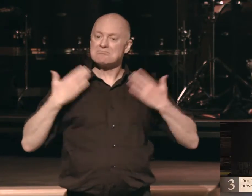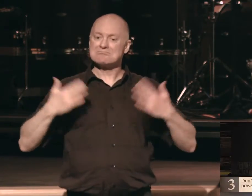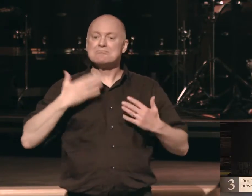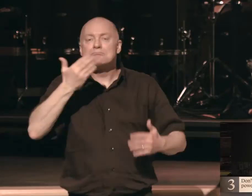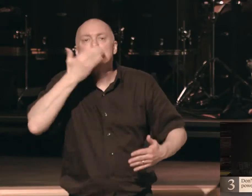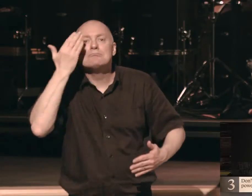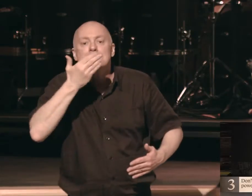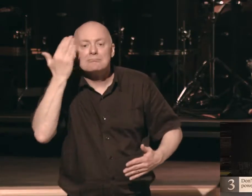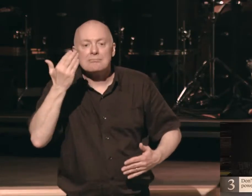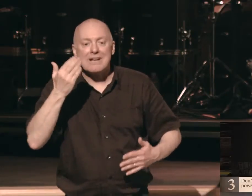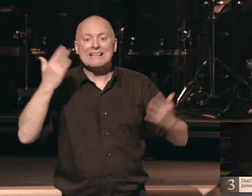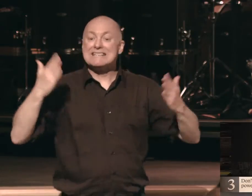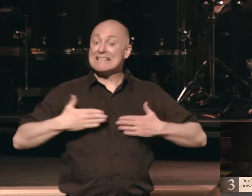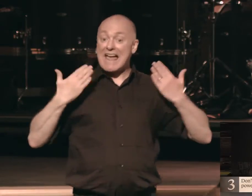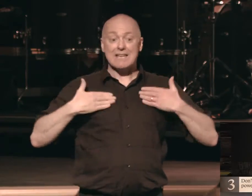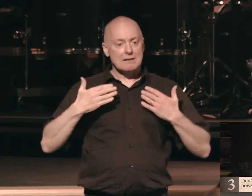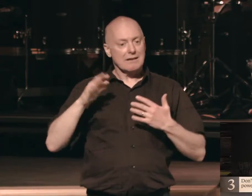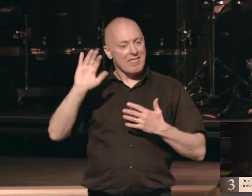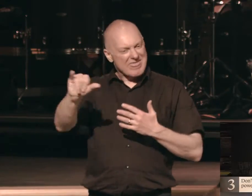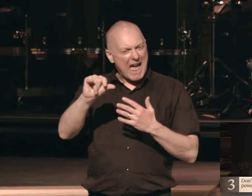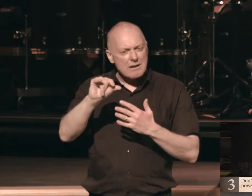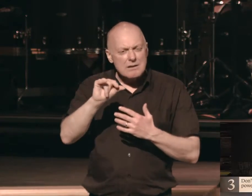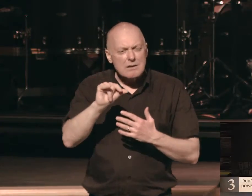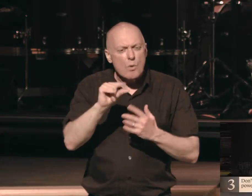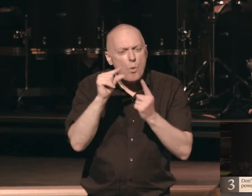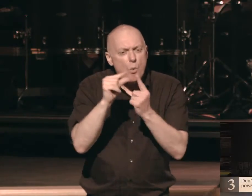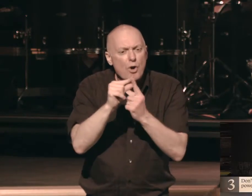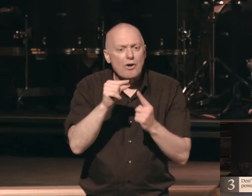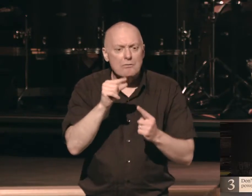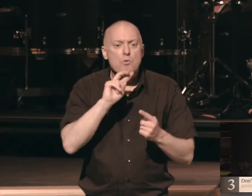came to mean to delight in.